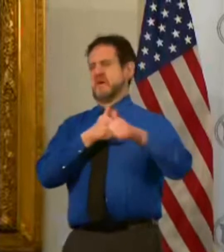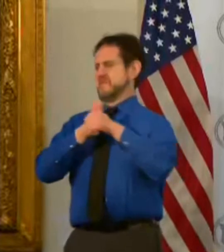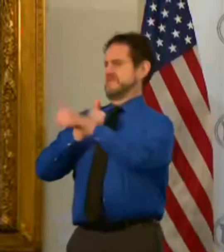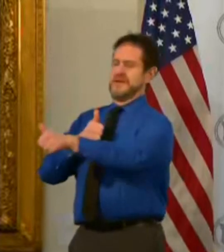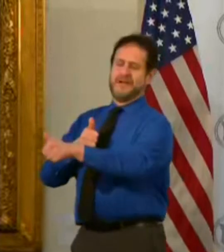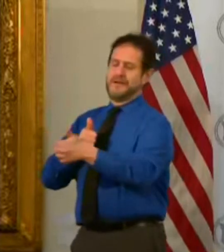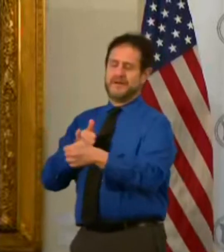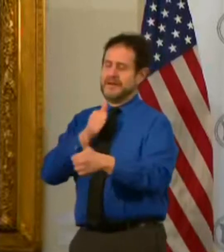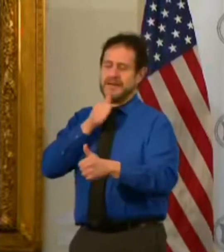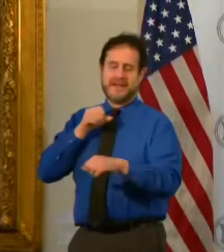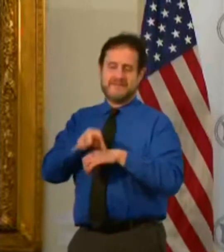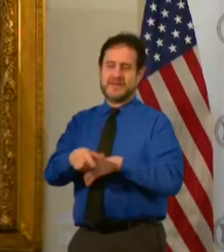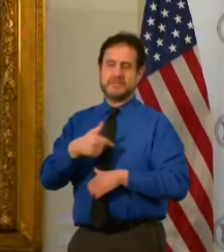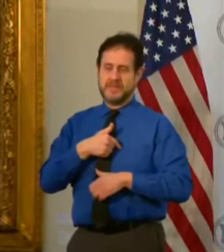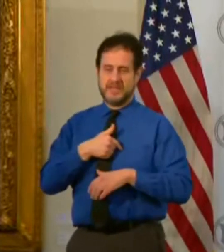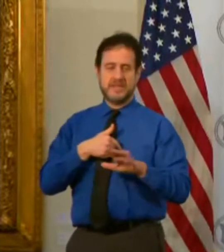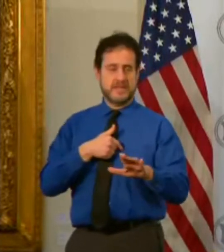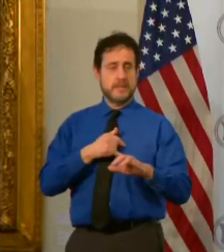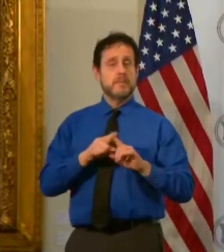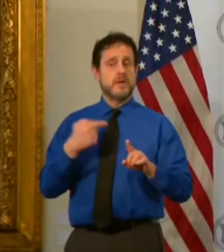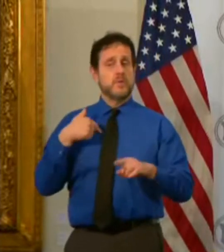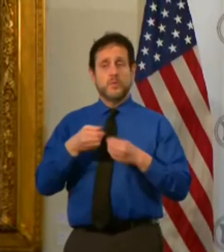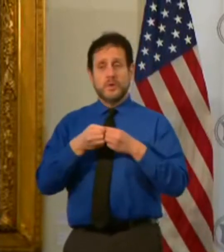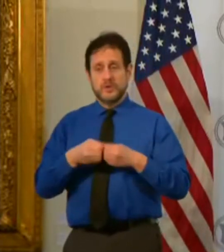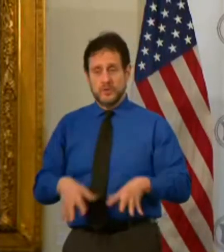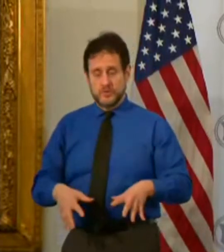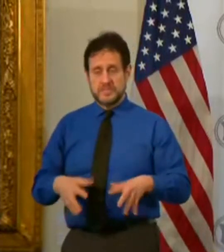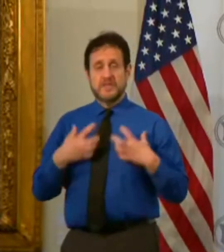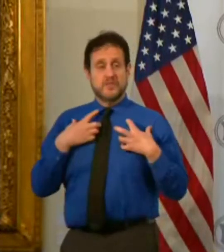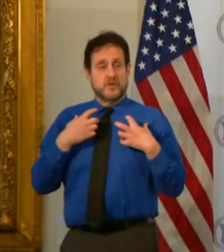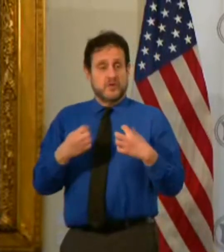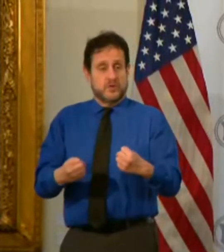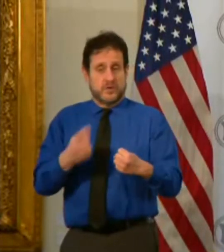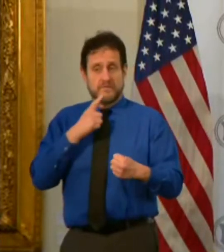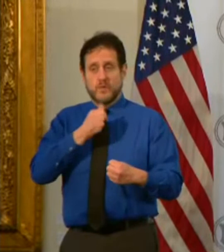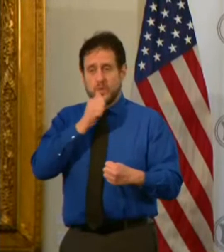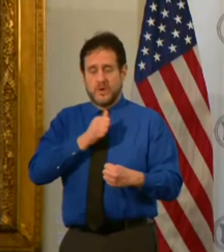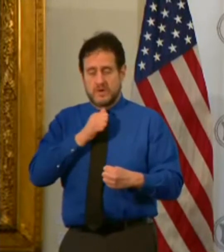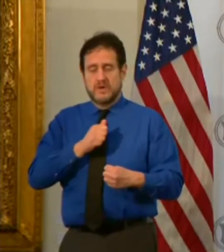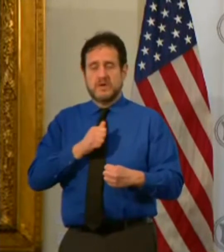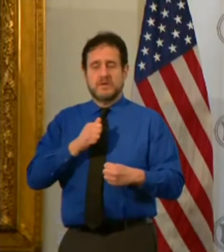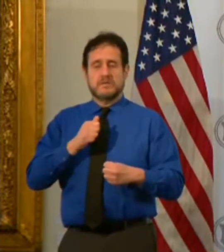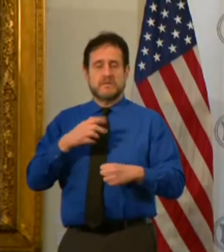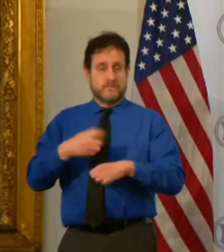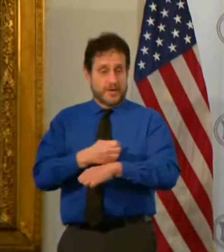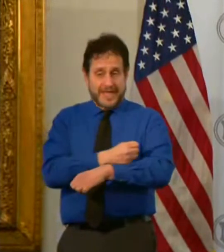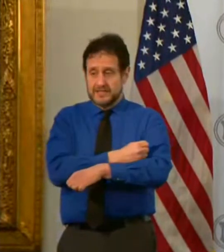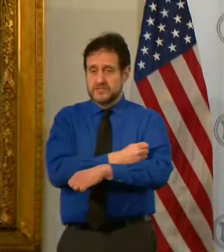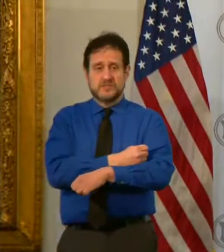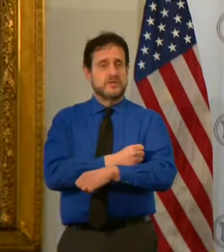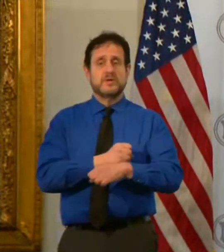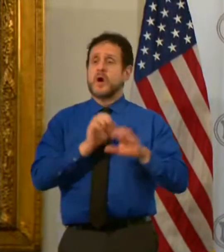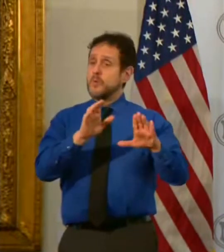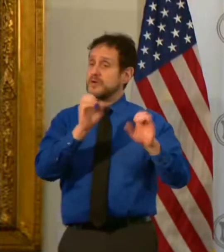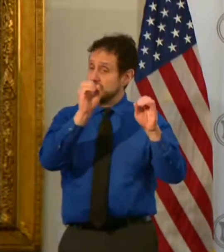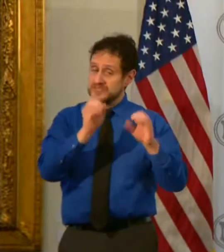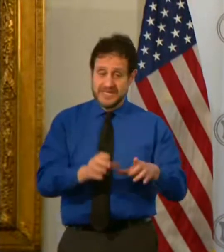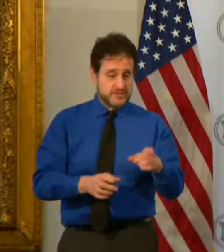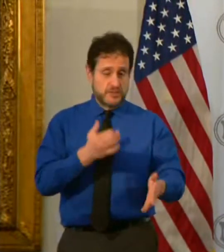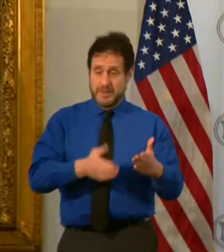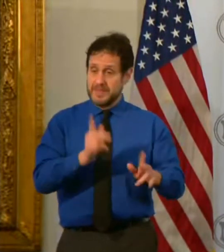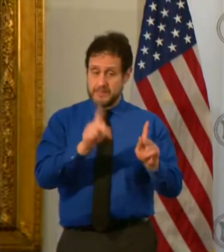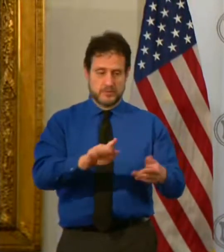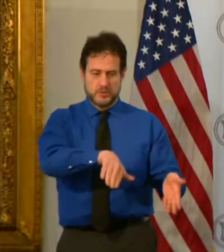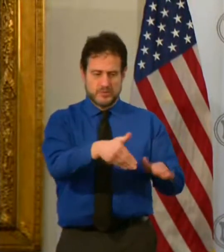We're losing the cure for COVID, for cancer, an incredible teacher,